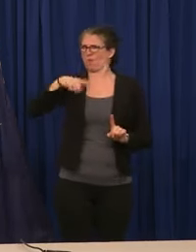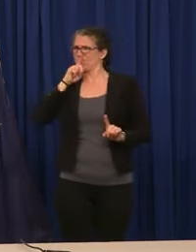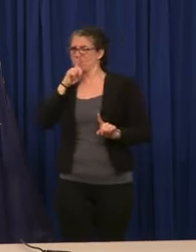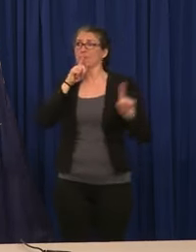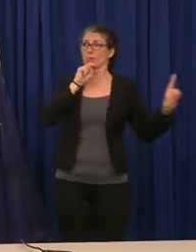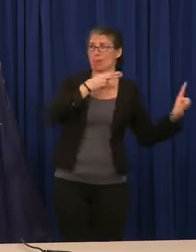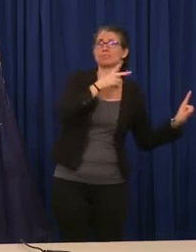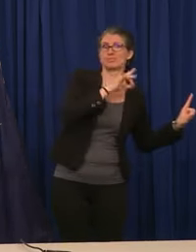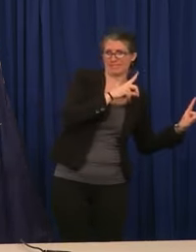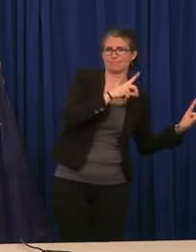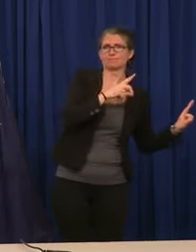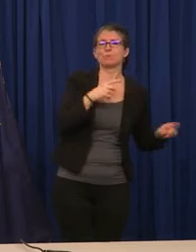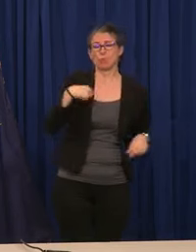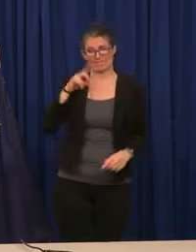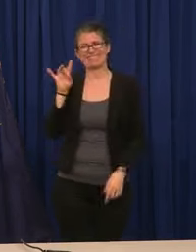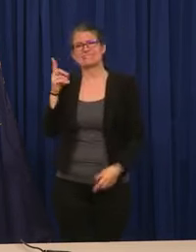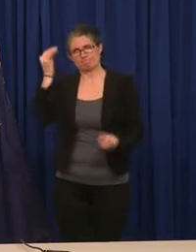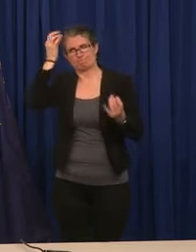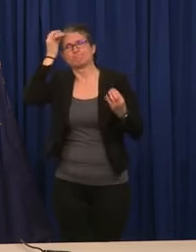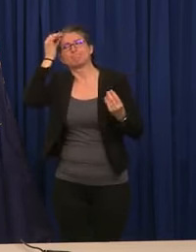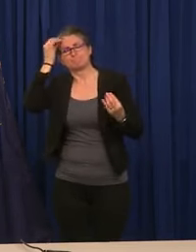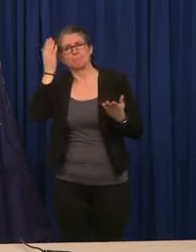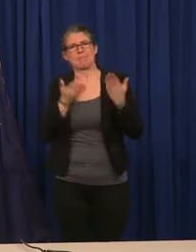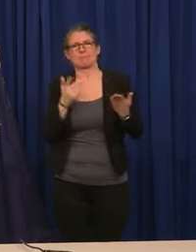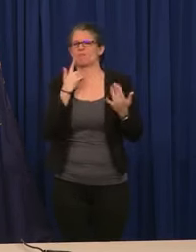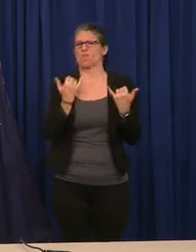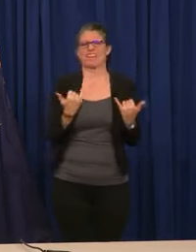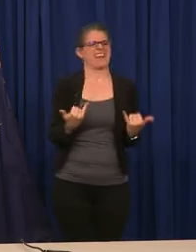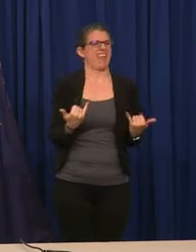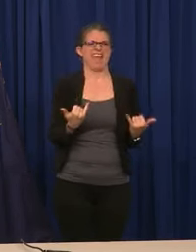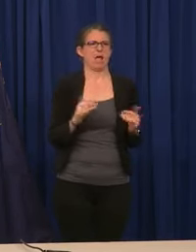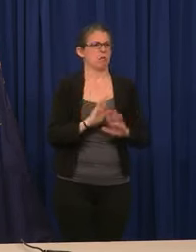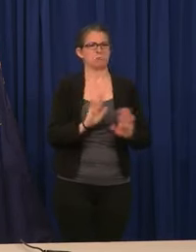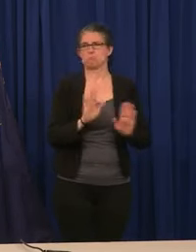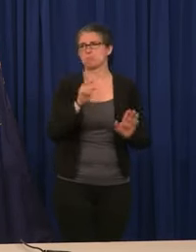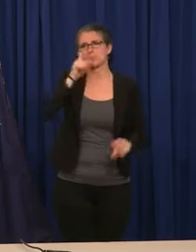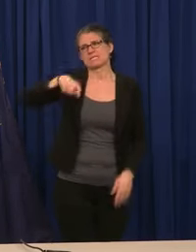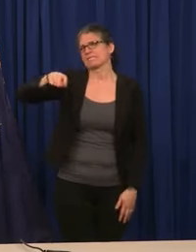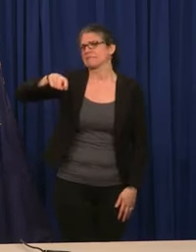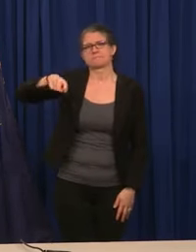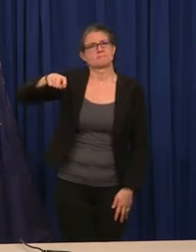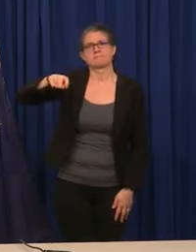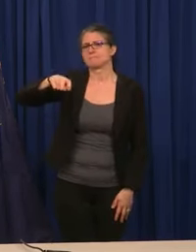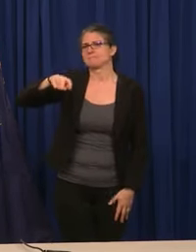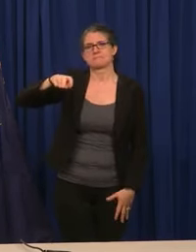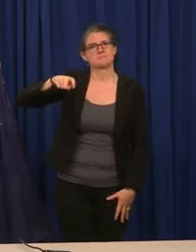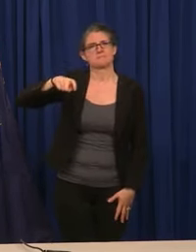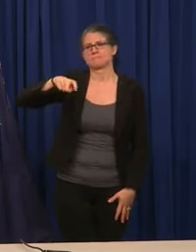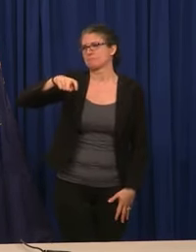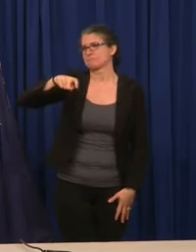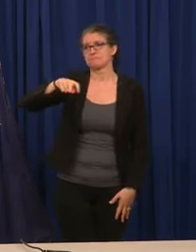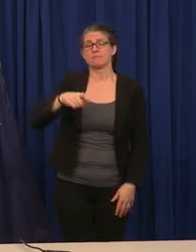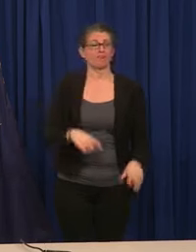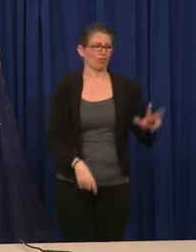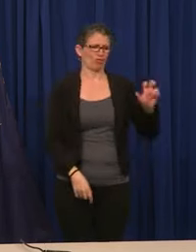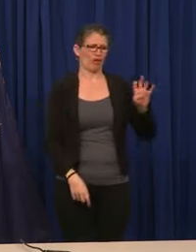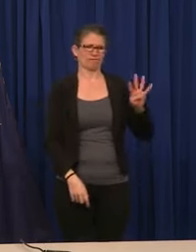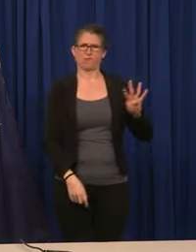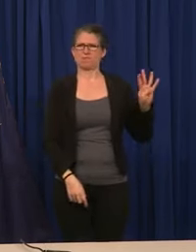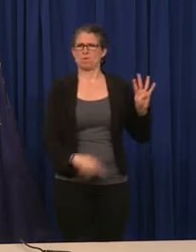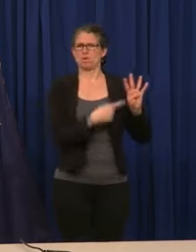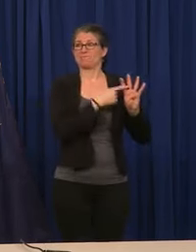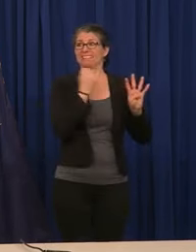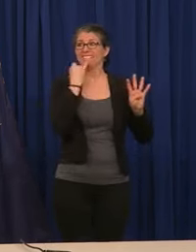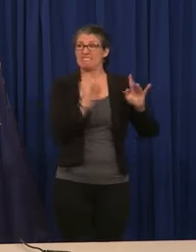level rather than at the town level. As more cases come in, we may continue to evaluate that. Certainly, again,